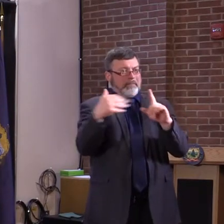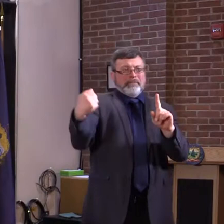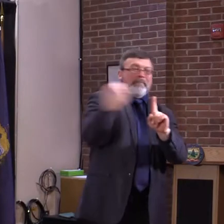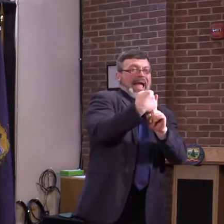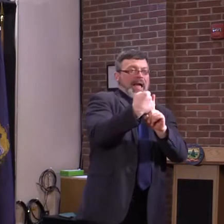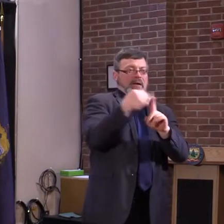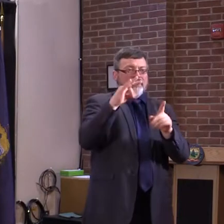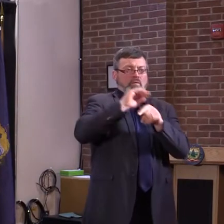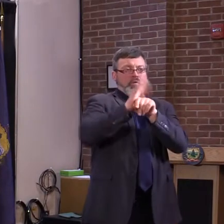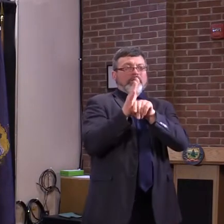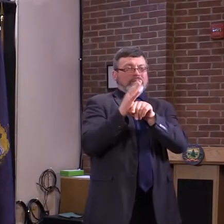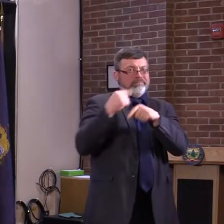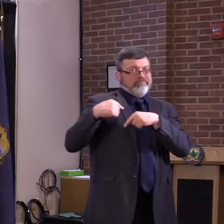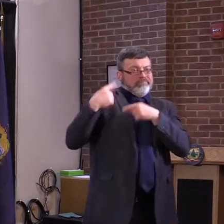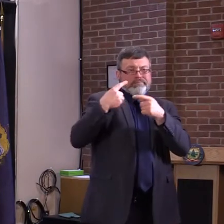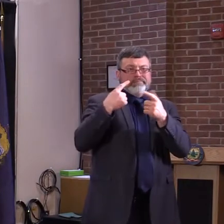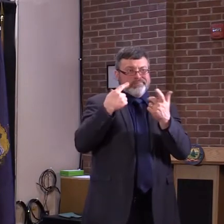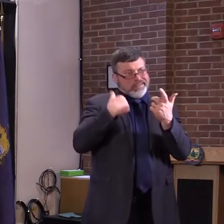past 2 years.